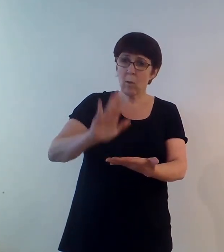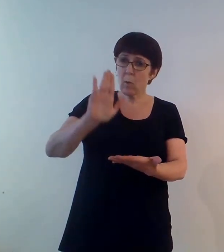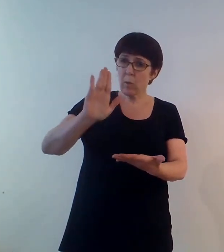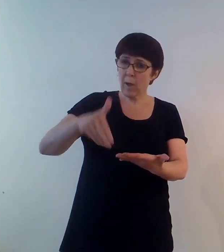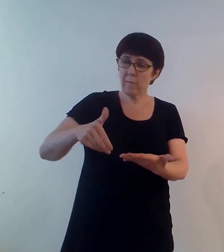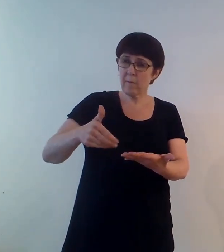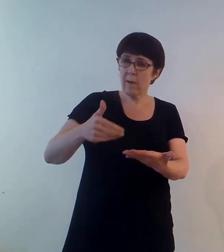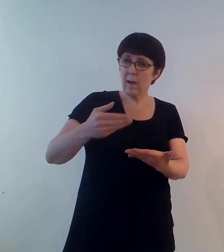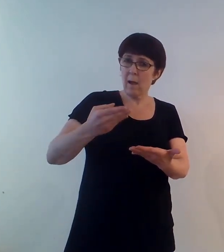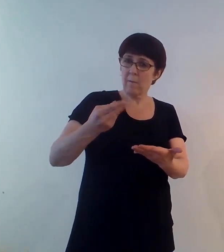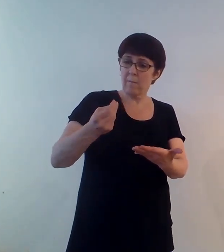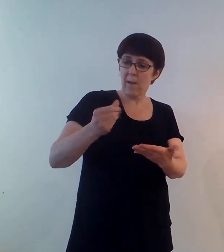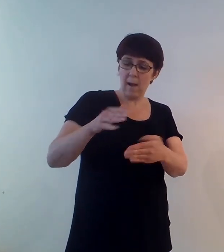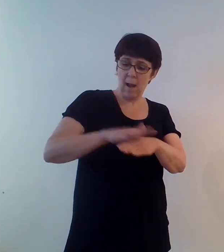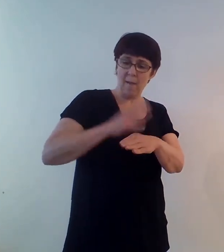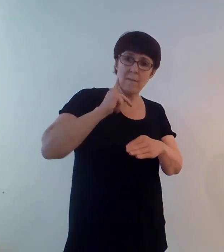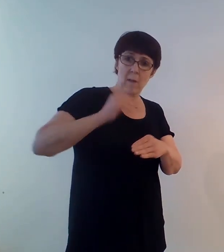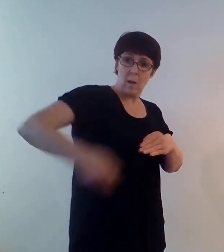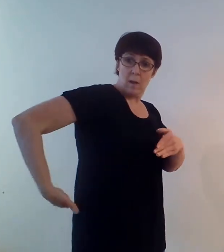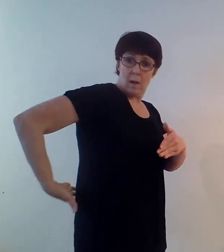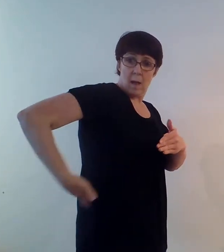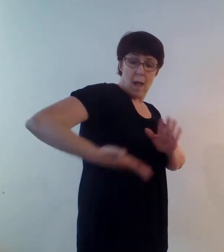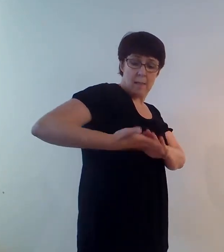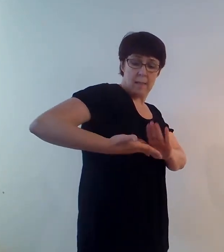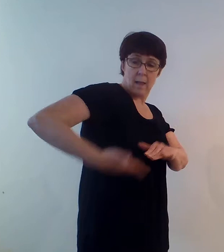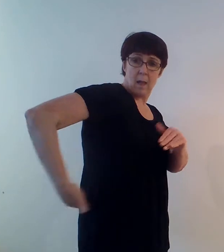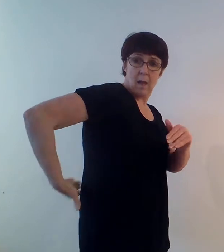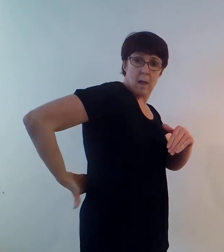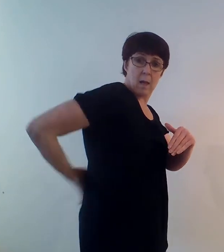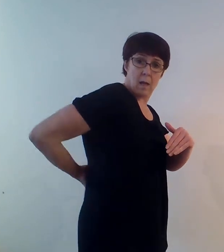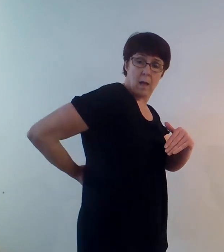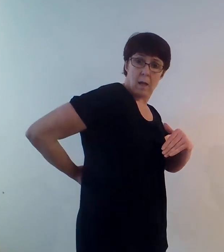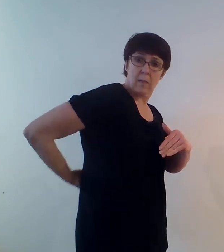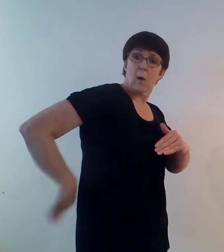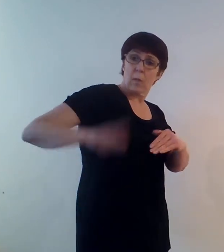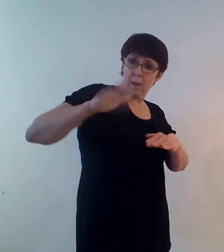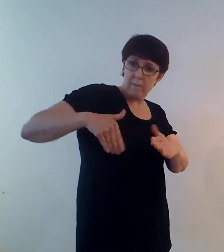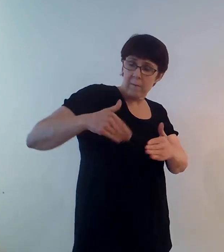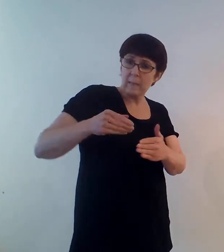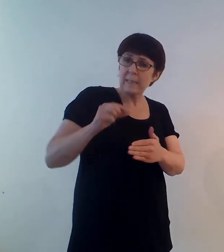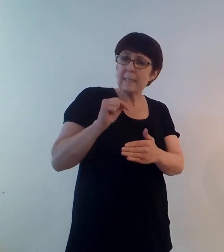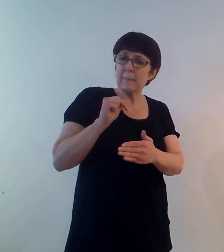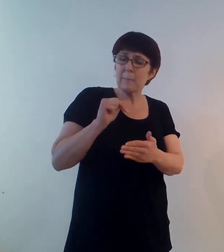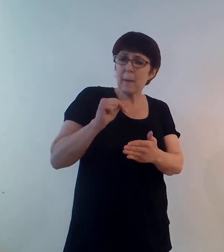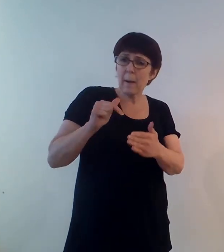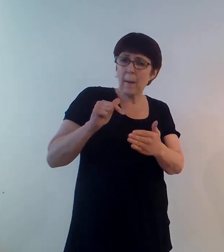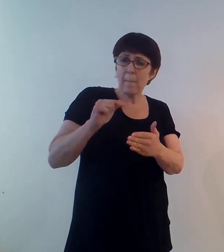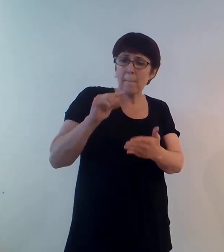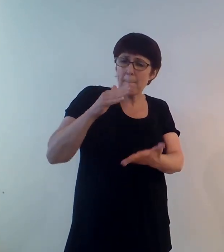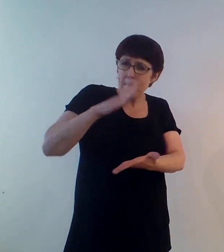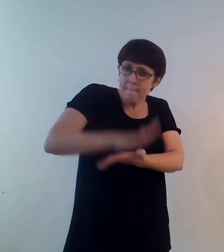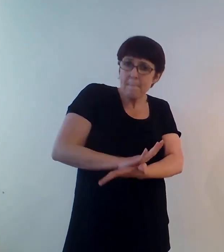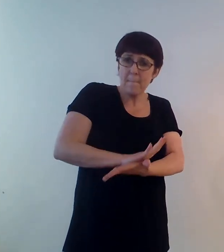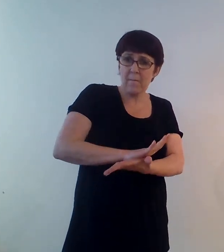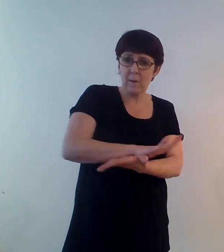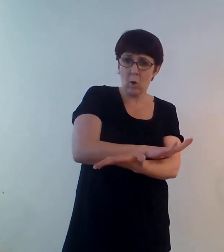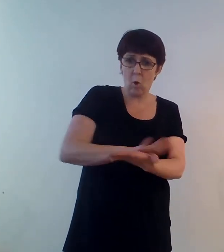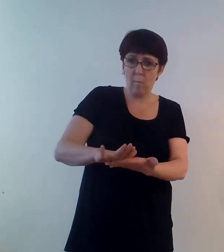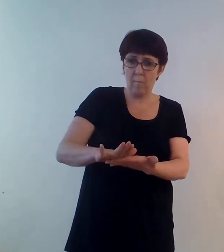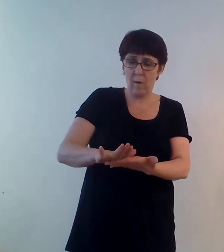like, we need that. Endeavour to push that lower back in for the whole 30 seconds of the dish. We're going to start